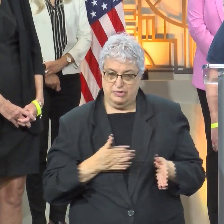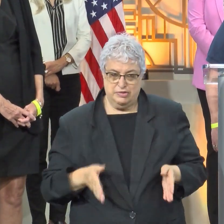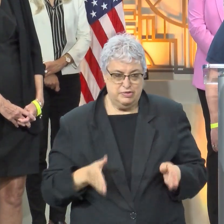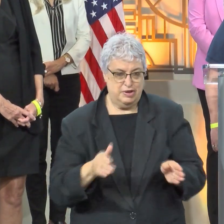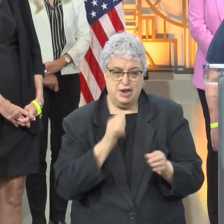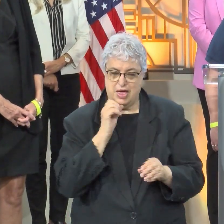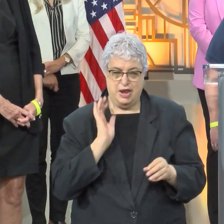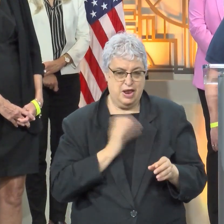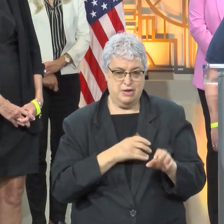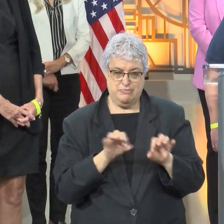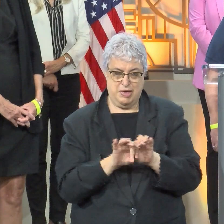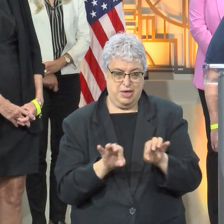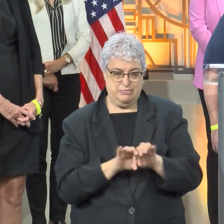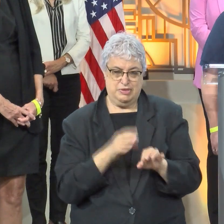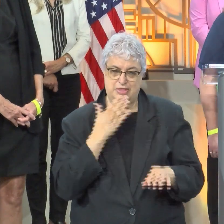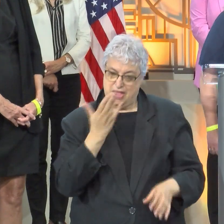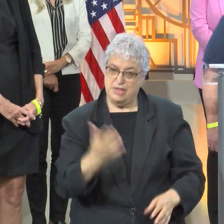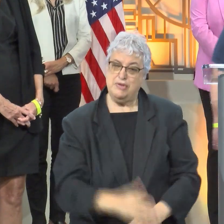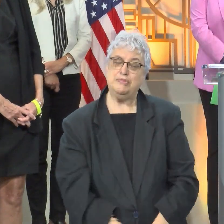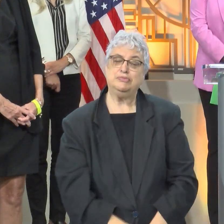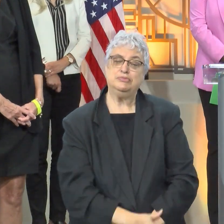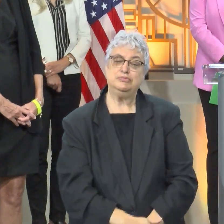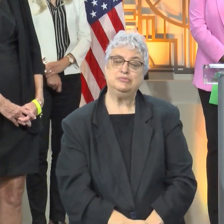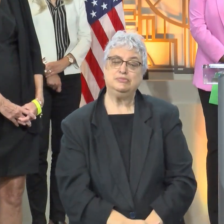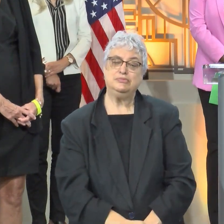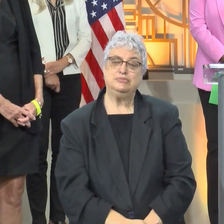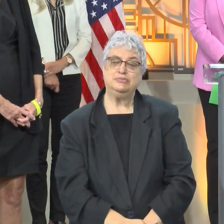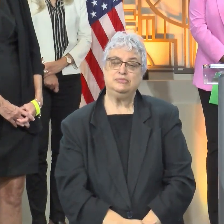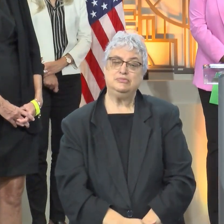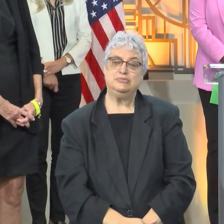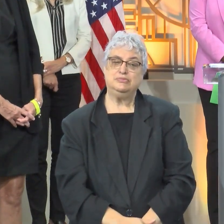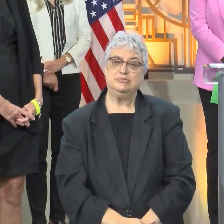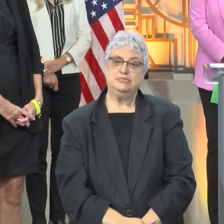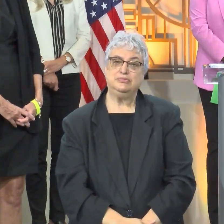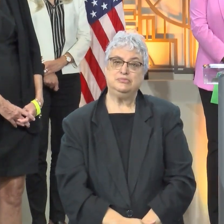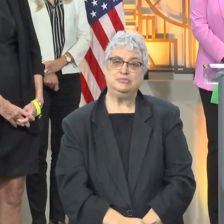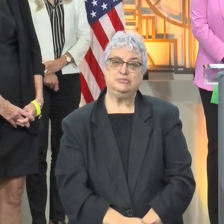our pipes. Thank you very much.